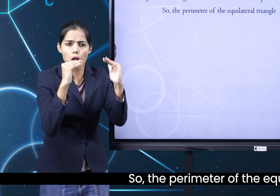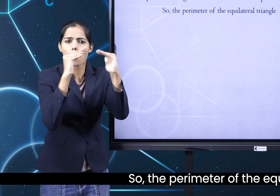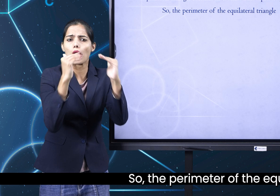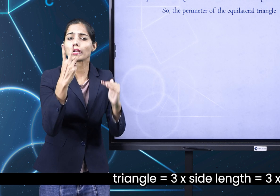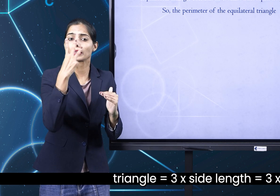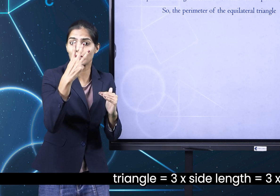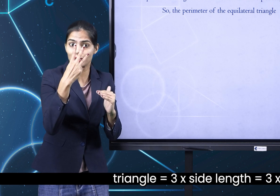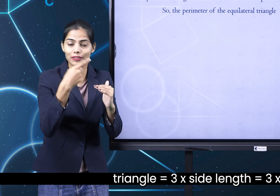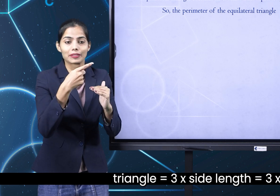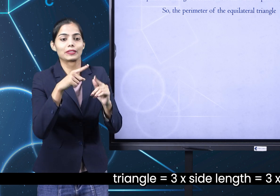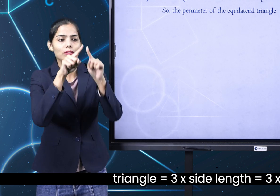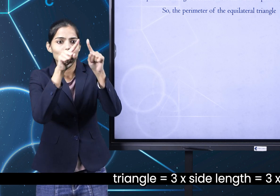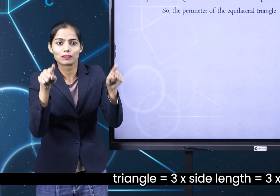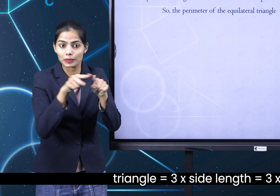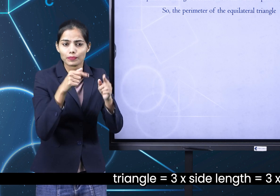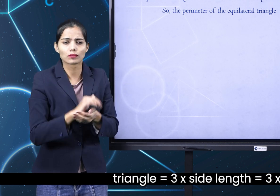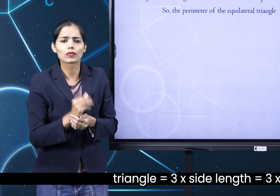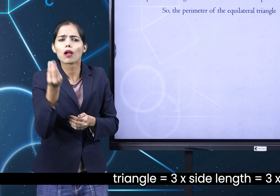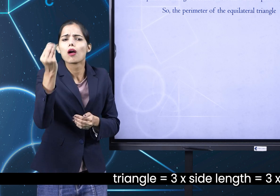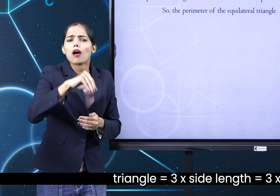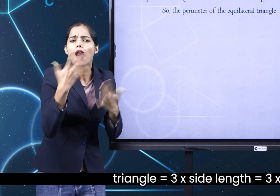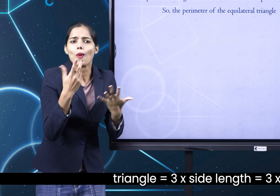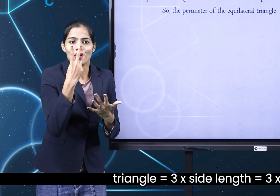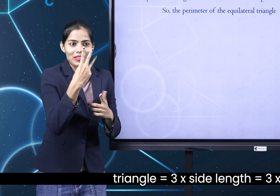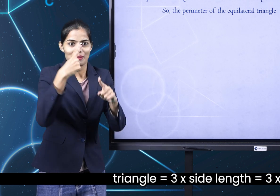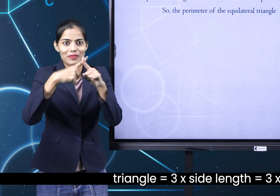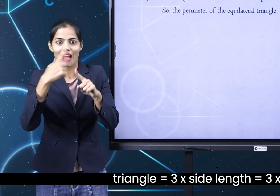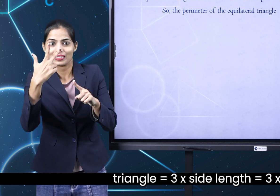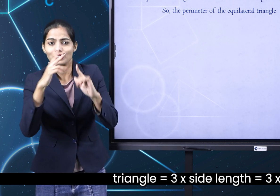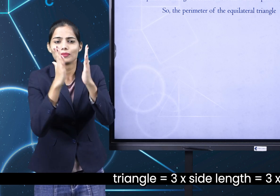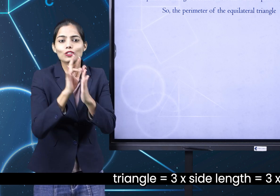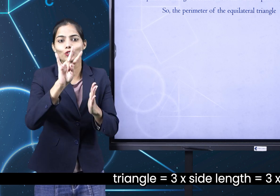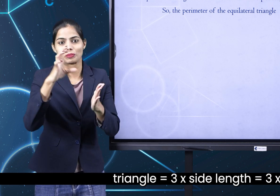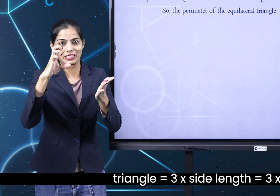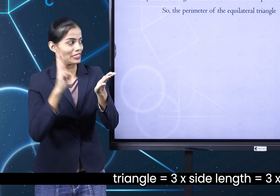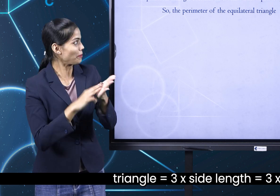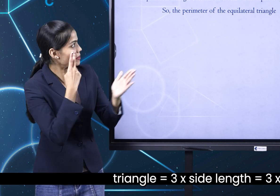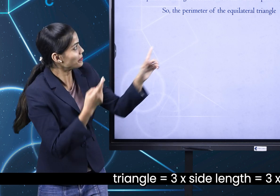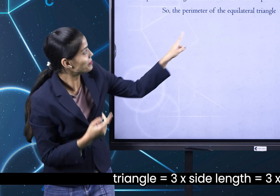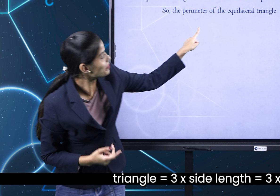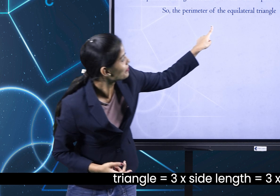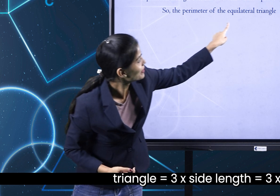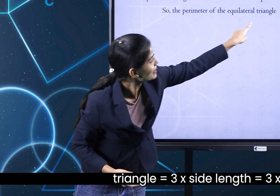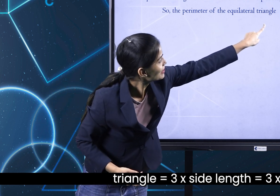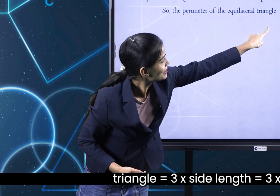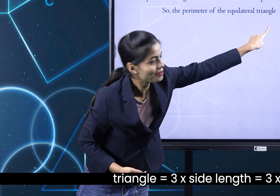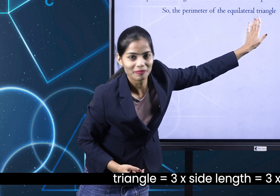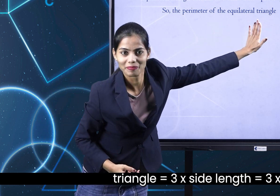equilateral triangle is equal to 3 into side length is equal to 3 into 8 is equal to